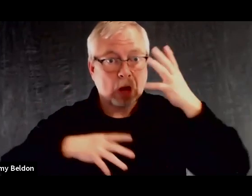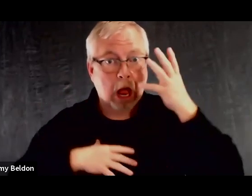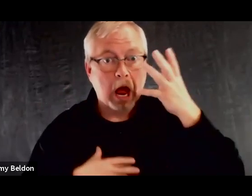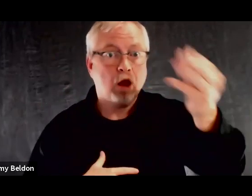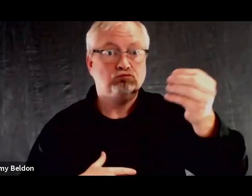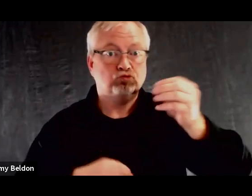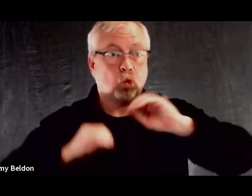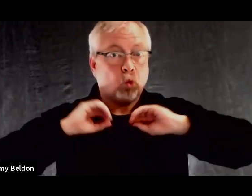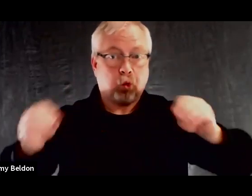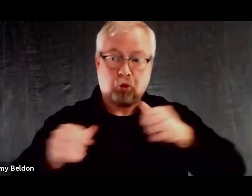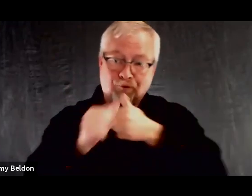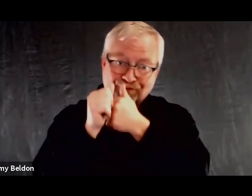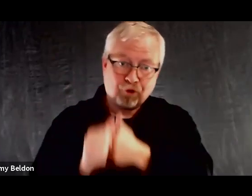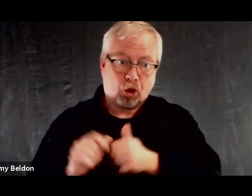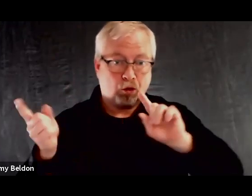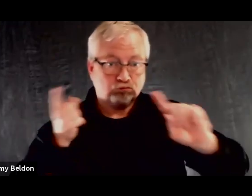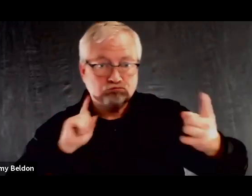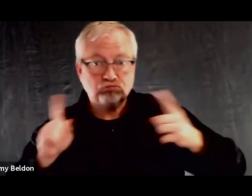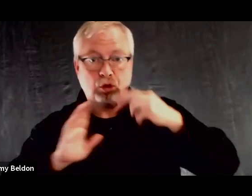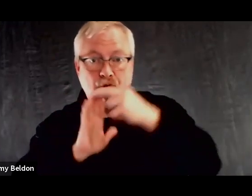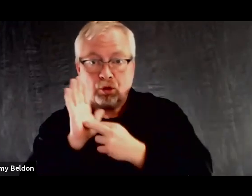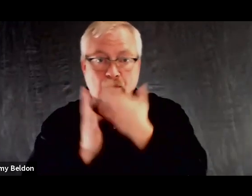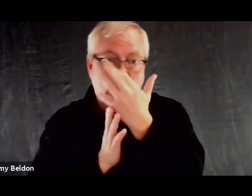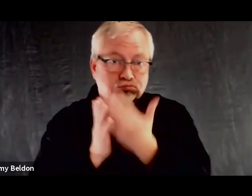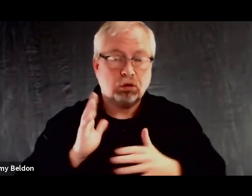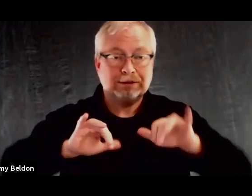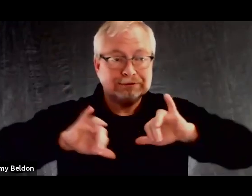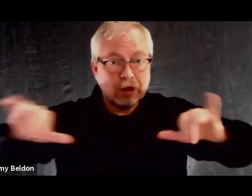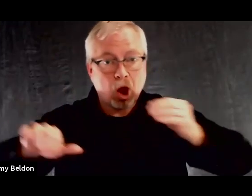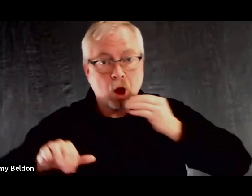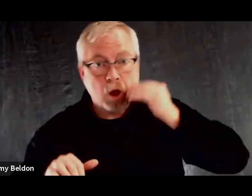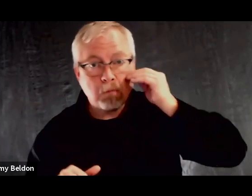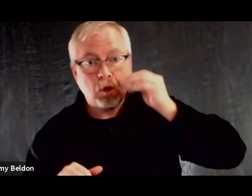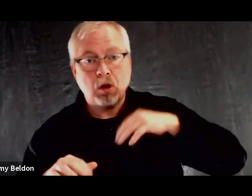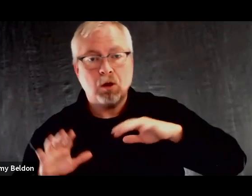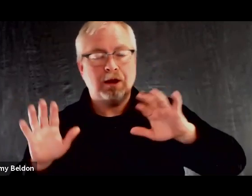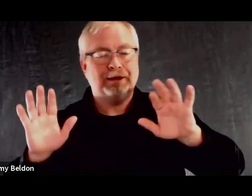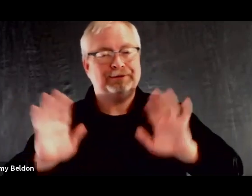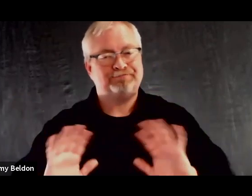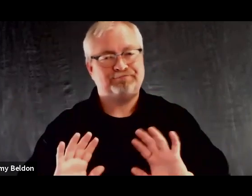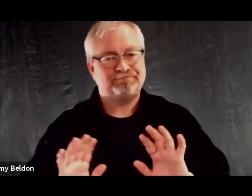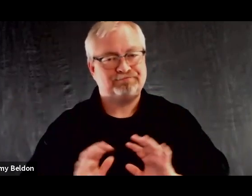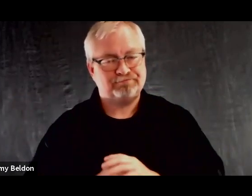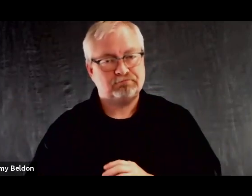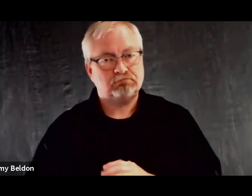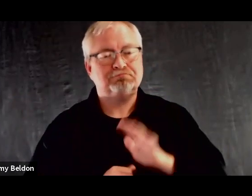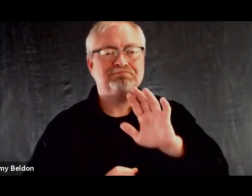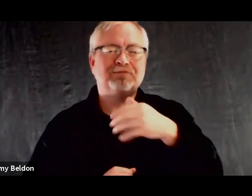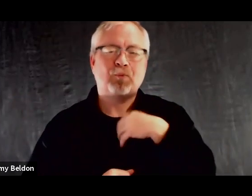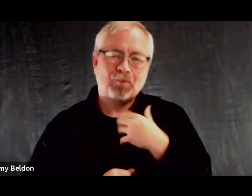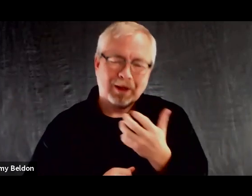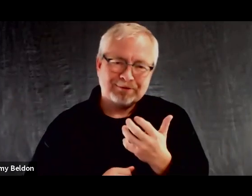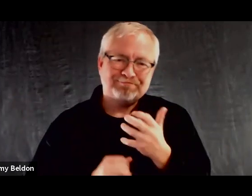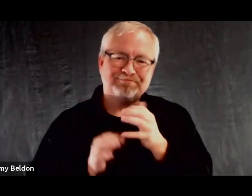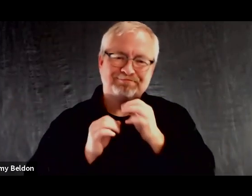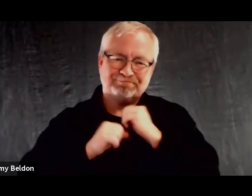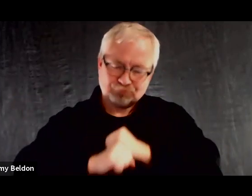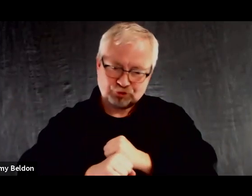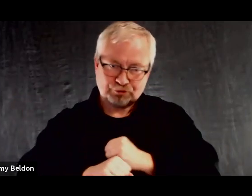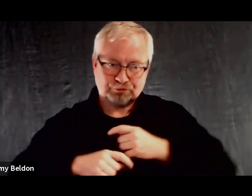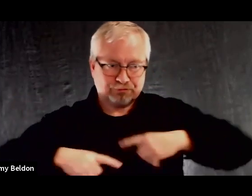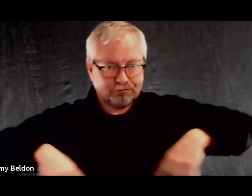the stay-at-home guidelines, especially if you're ill. But I think it's I'm protecting you if I'm wearing a mask, and